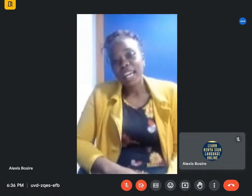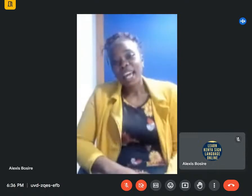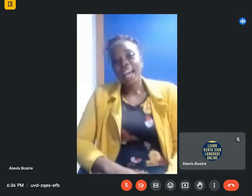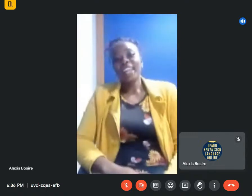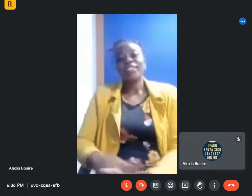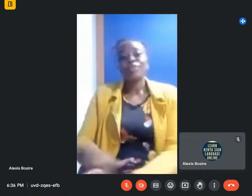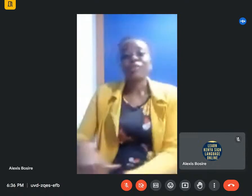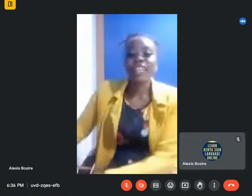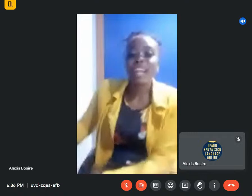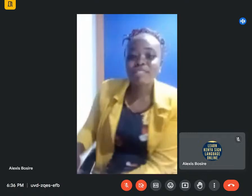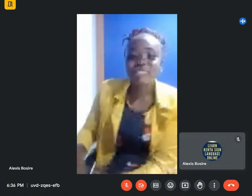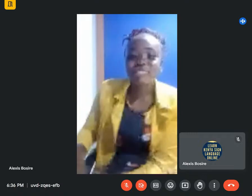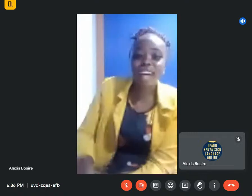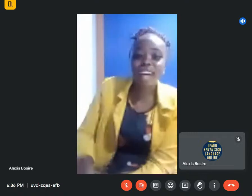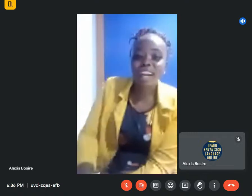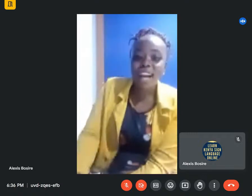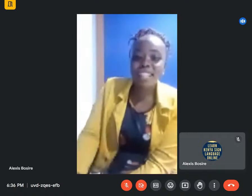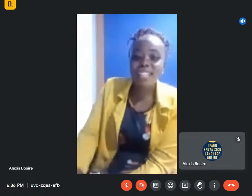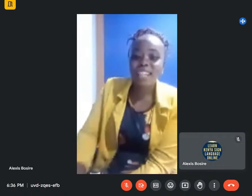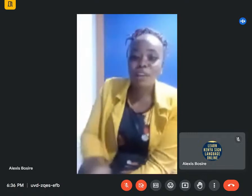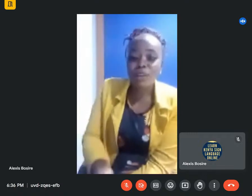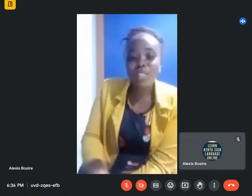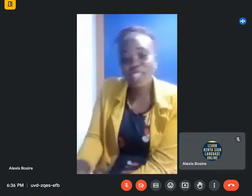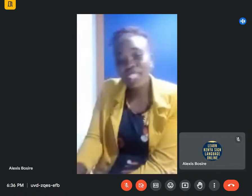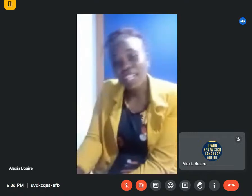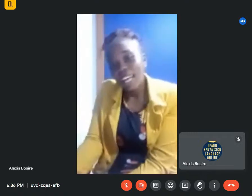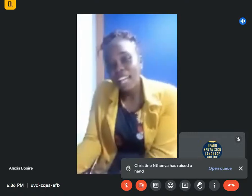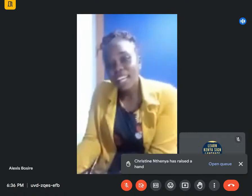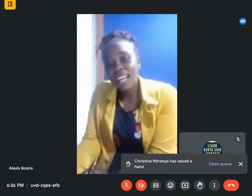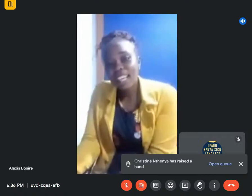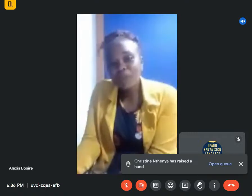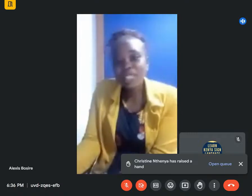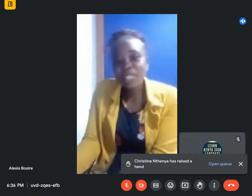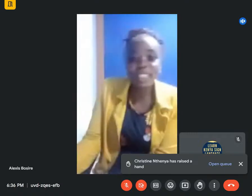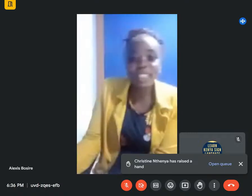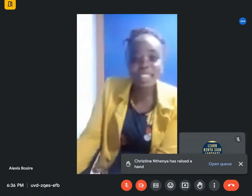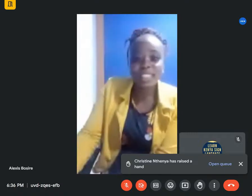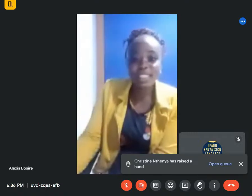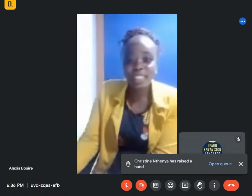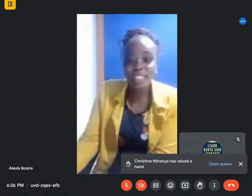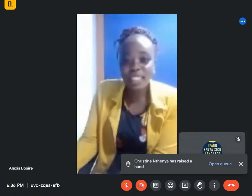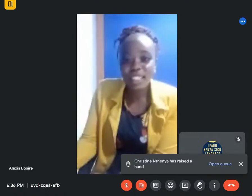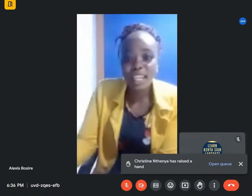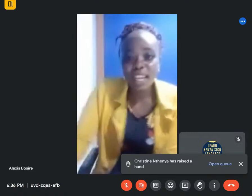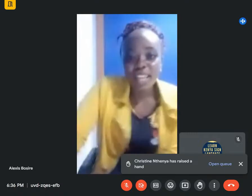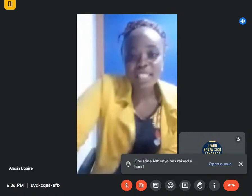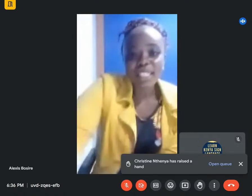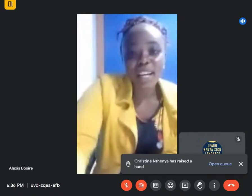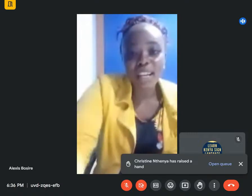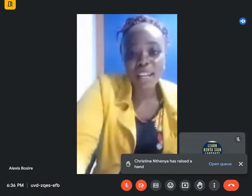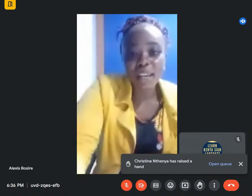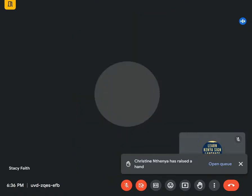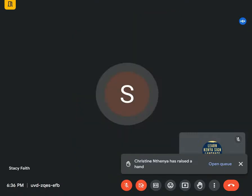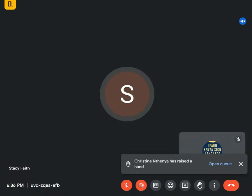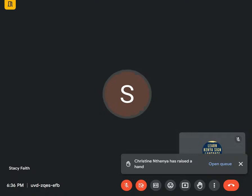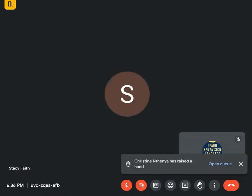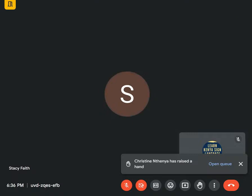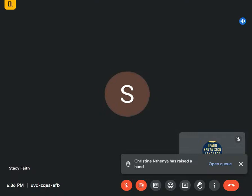Yeah, hopefully I've answered your question. Any other question? Yes. Thank you for Mhm,